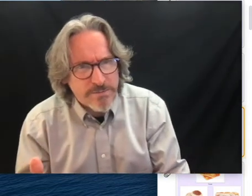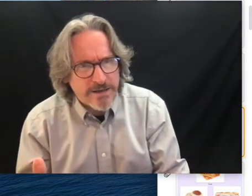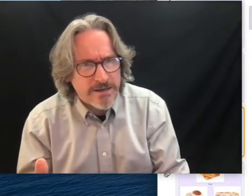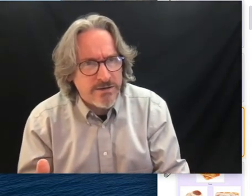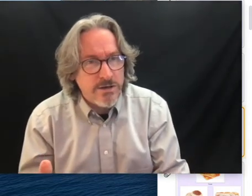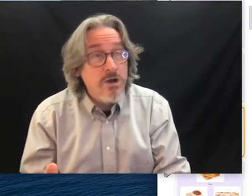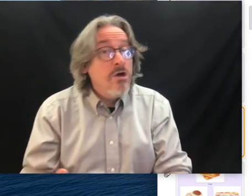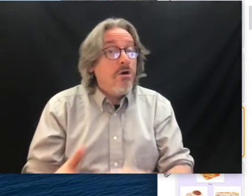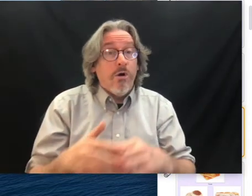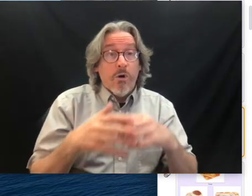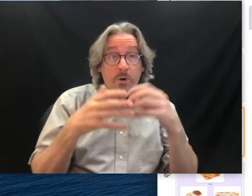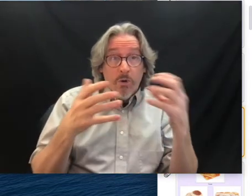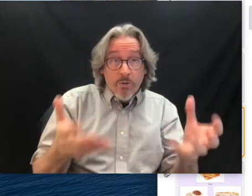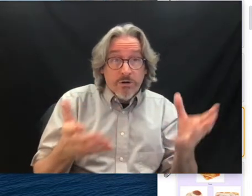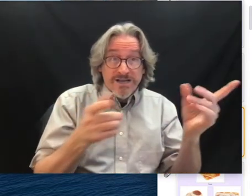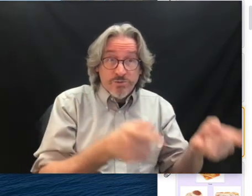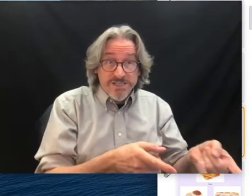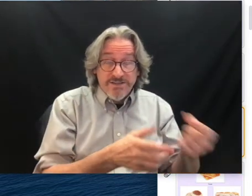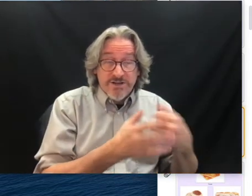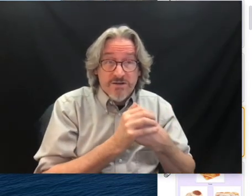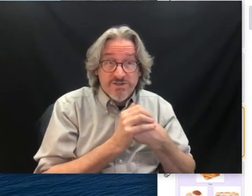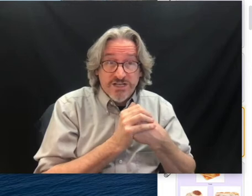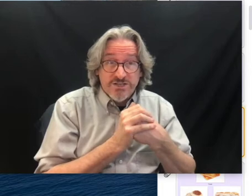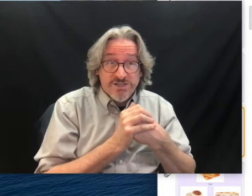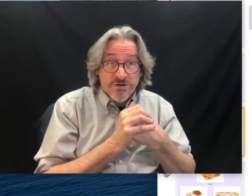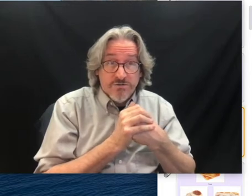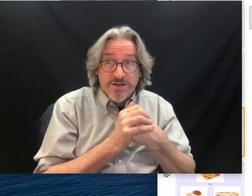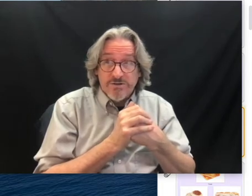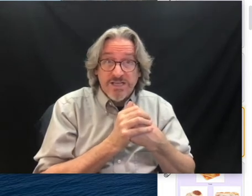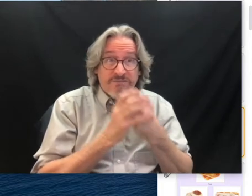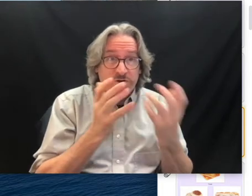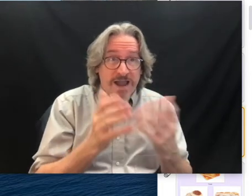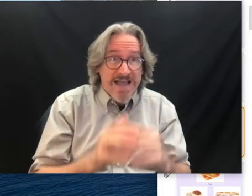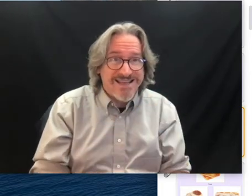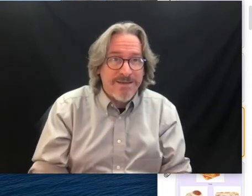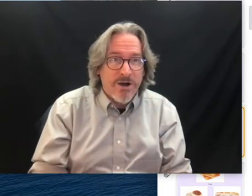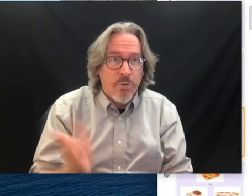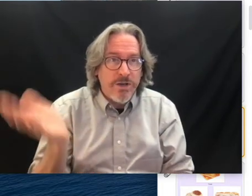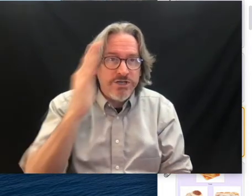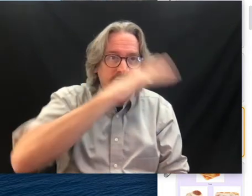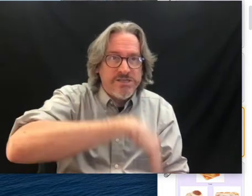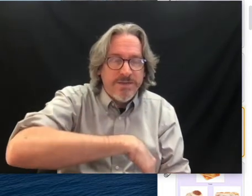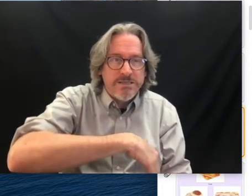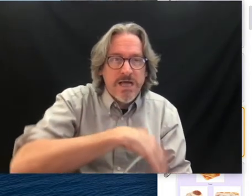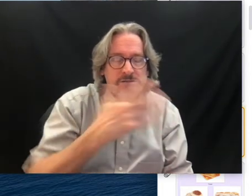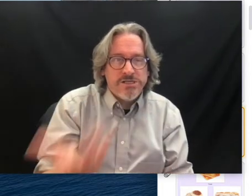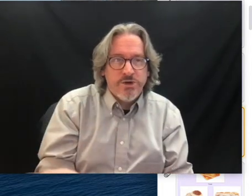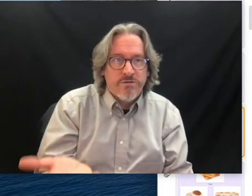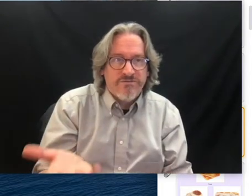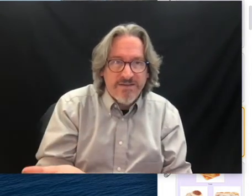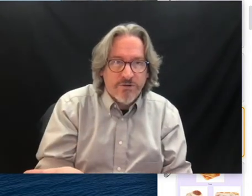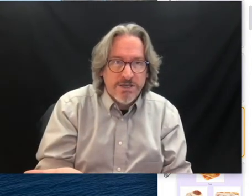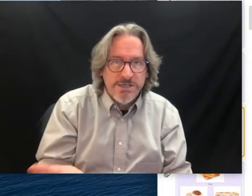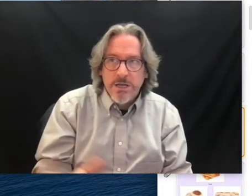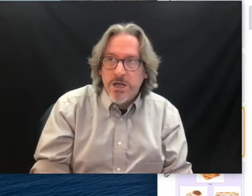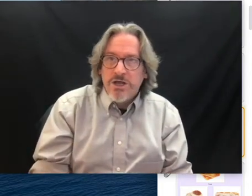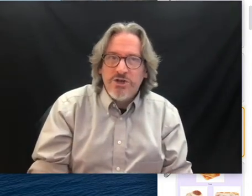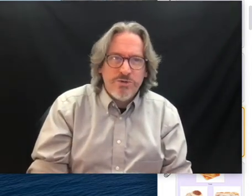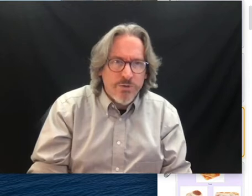to repeat it. Or, as we'll see in the conversation starter videos, if you're asking about which of these meal times is your